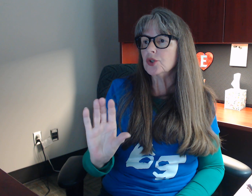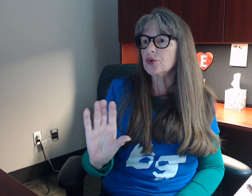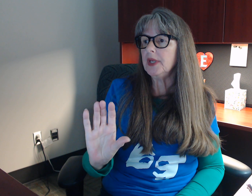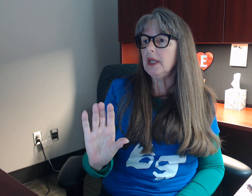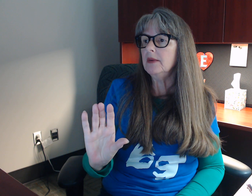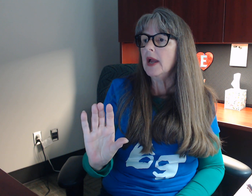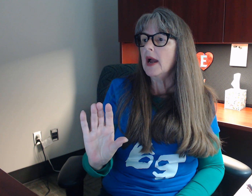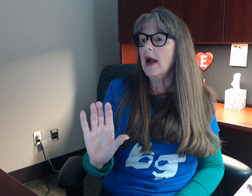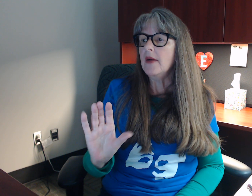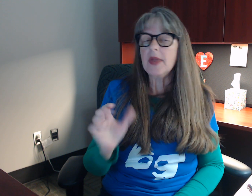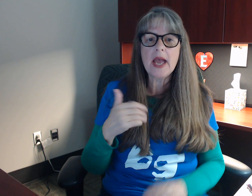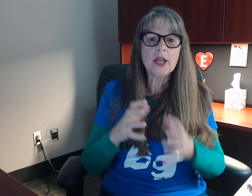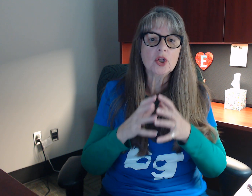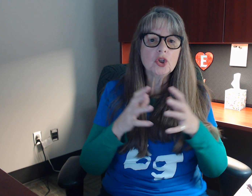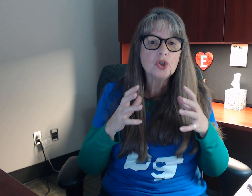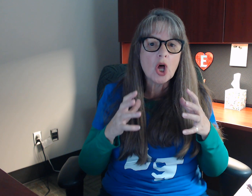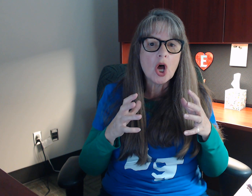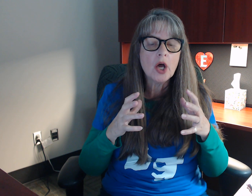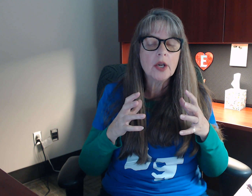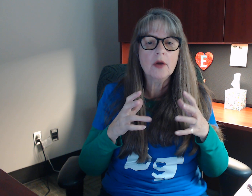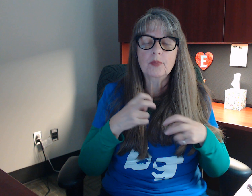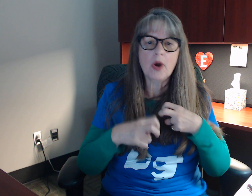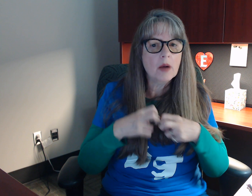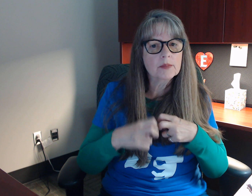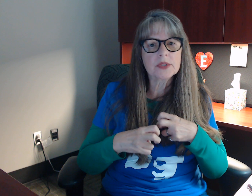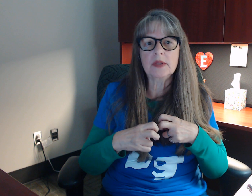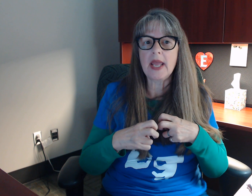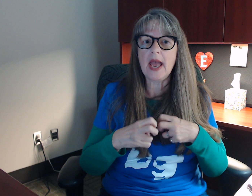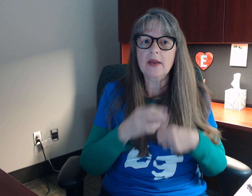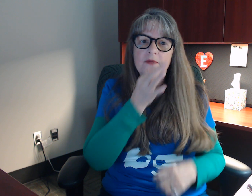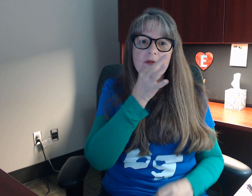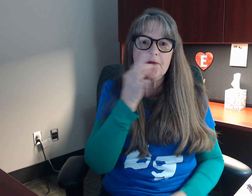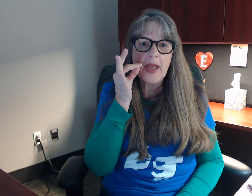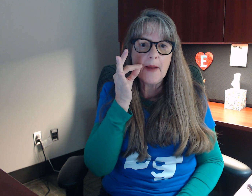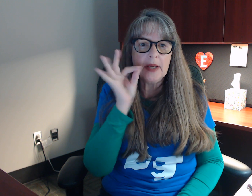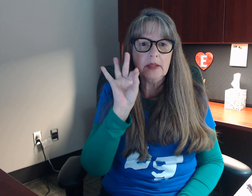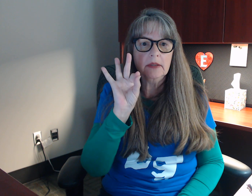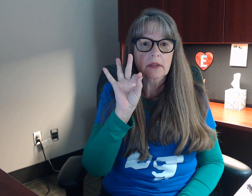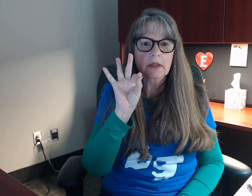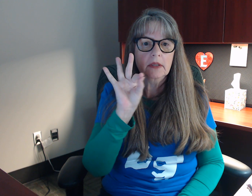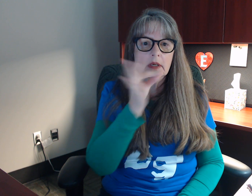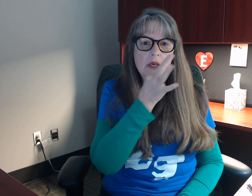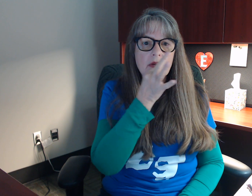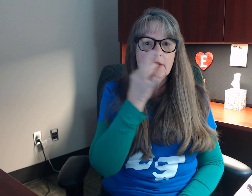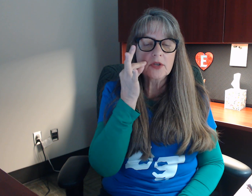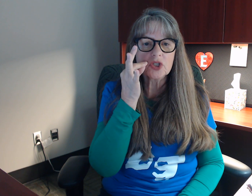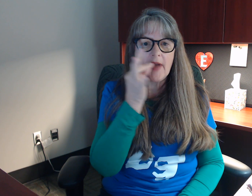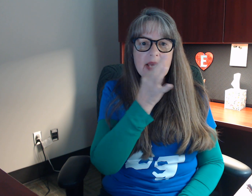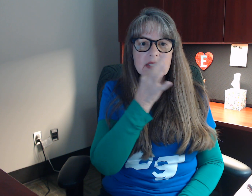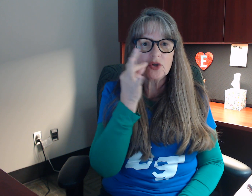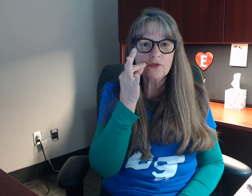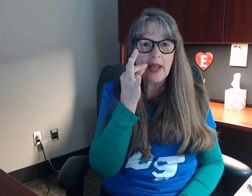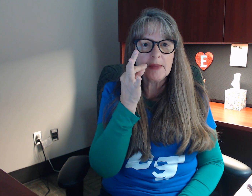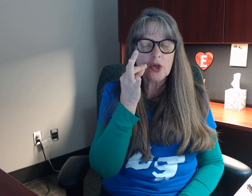century, they had a lot of problems, and they had famine. This is fasting or famine, no